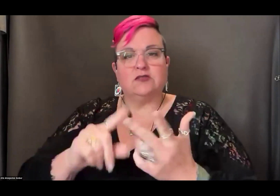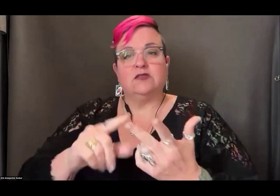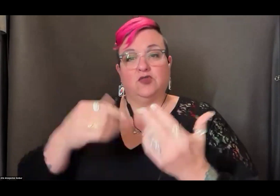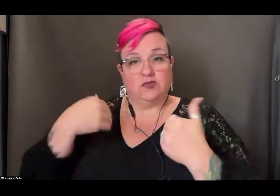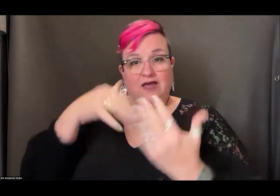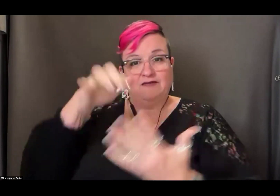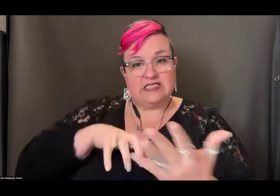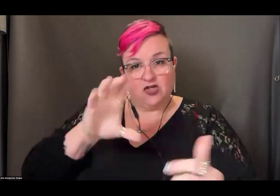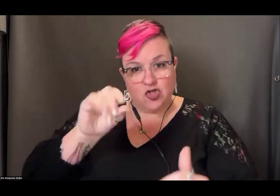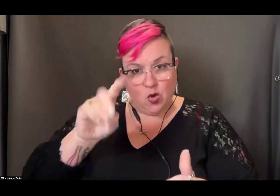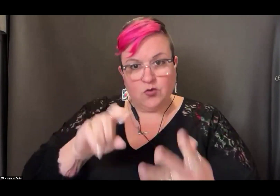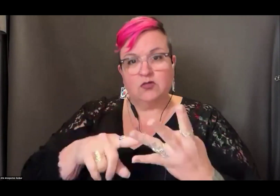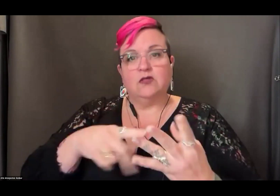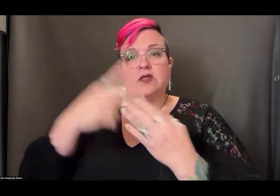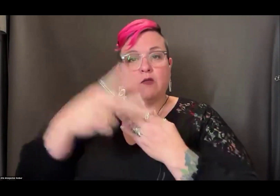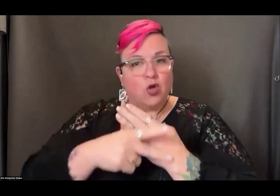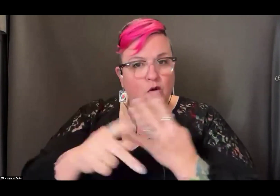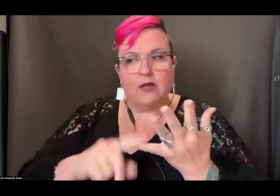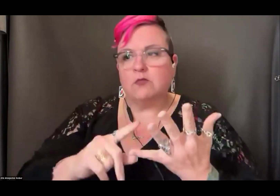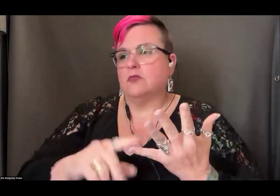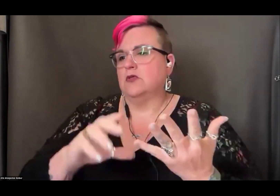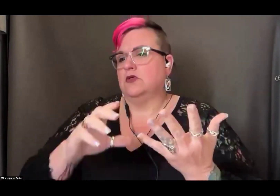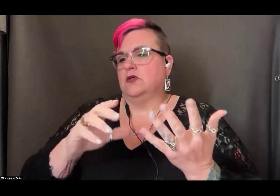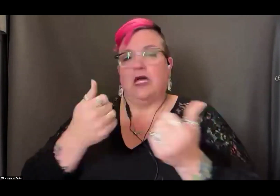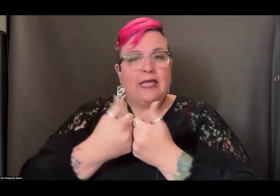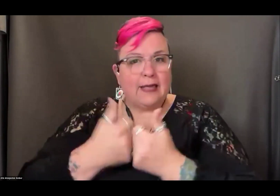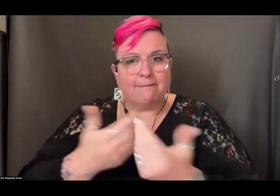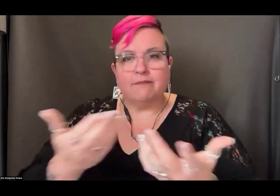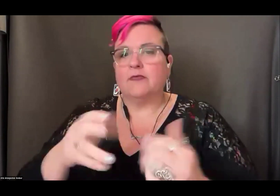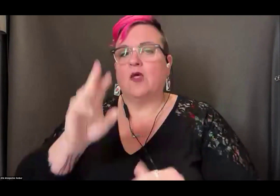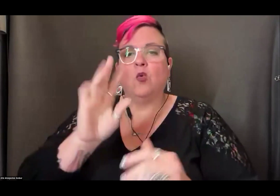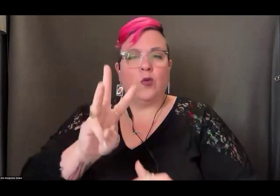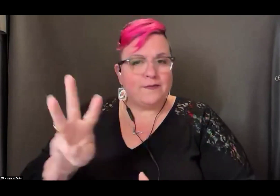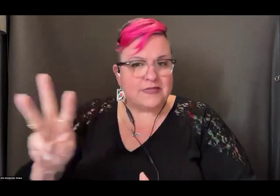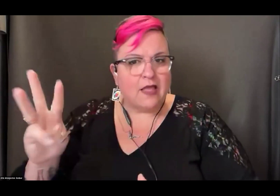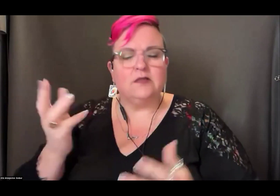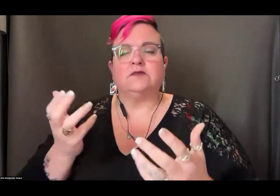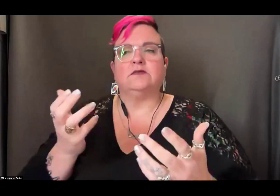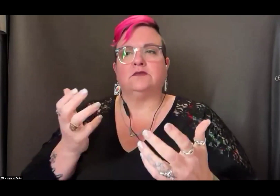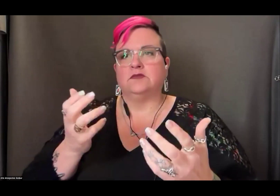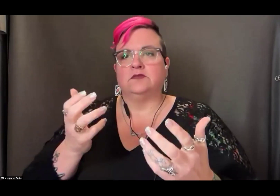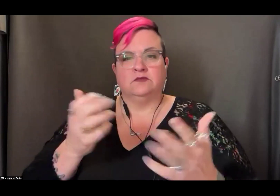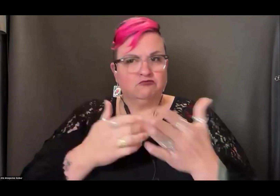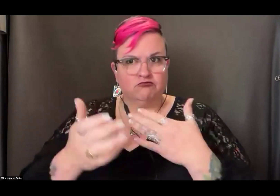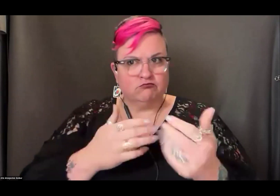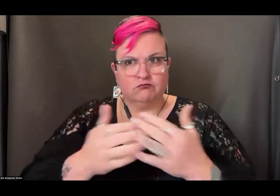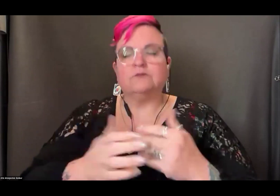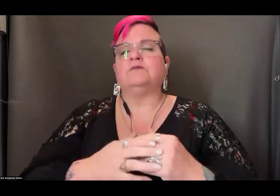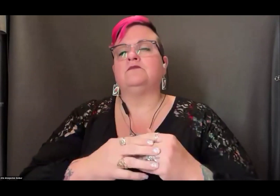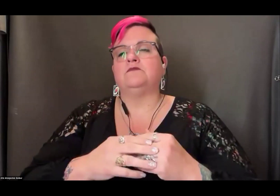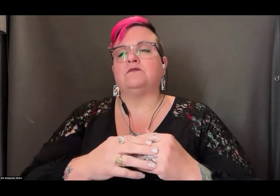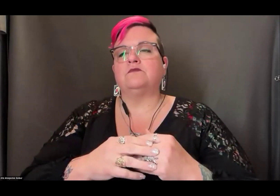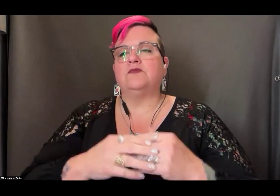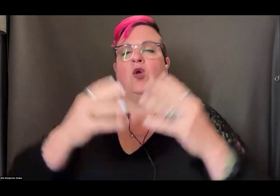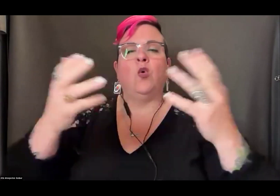code, if it's a game, if it's a program, if it's a website, um, what have you. What